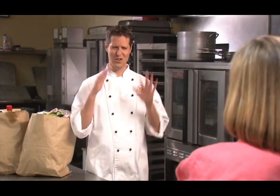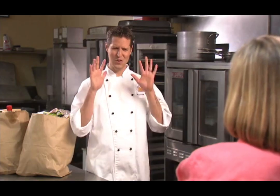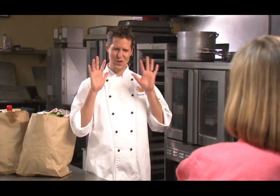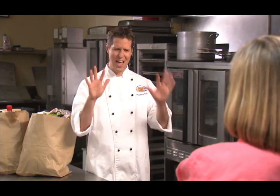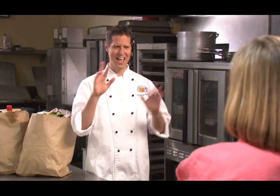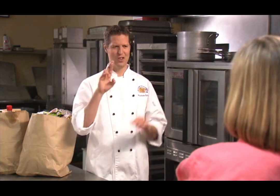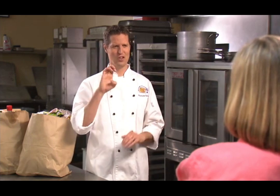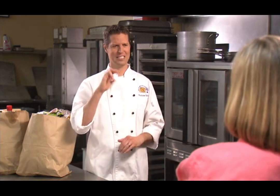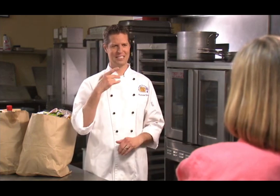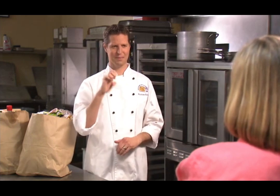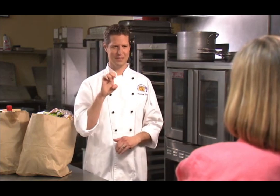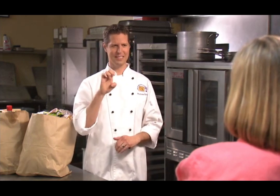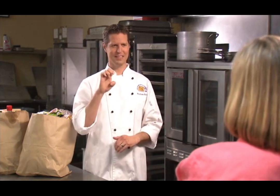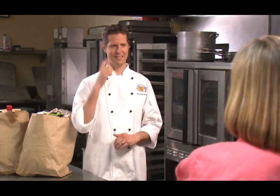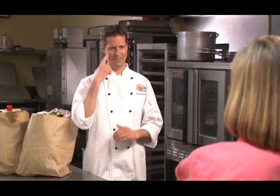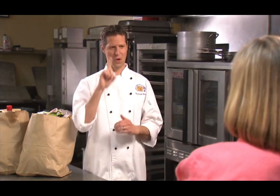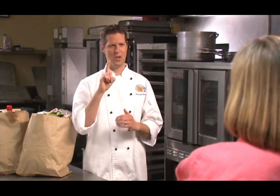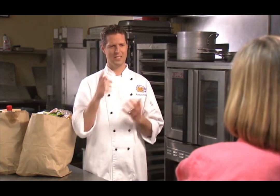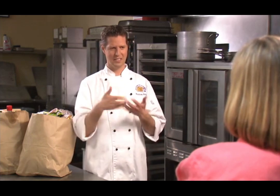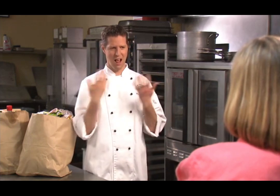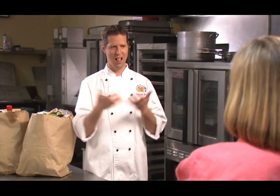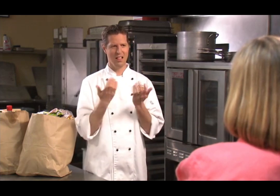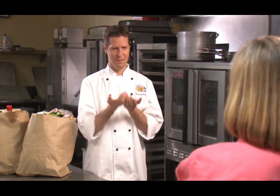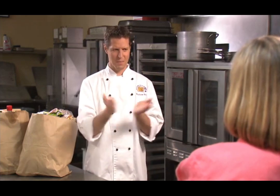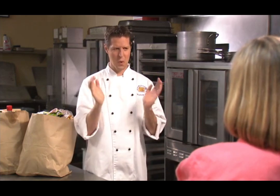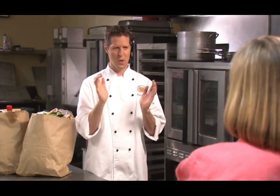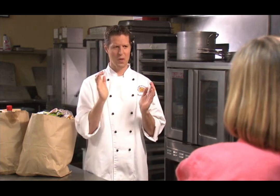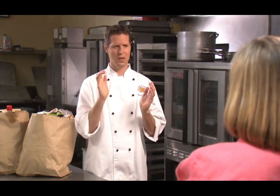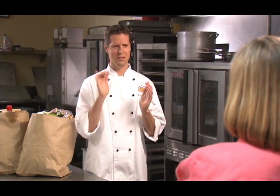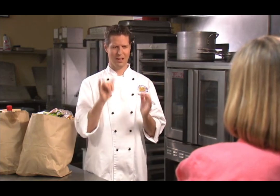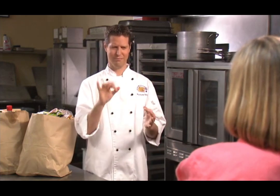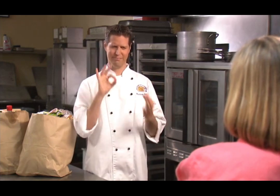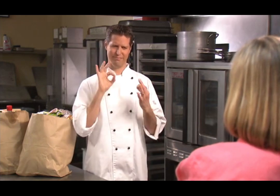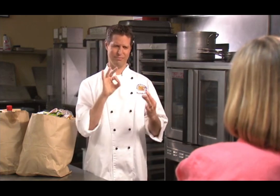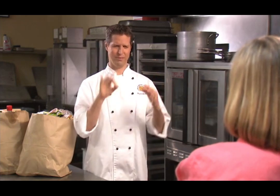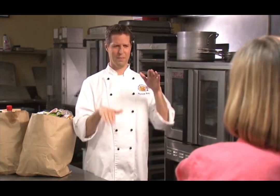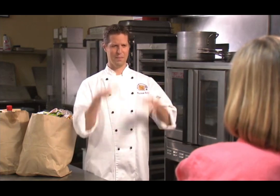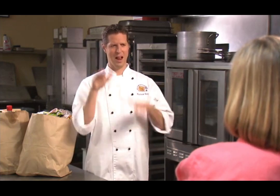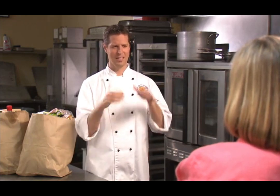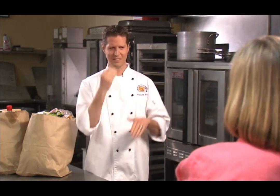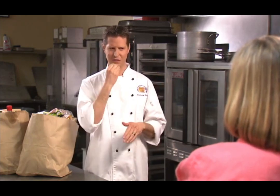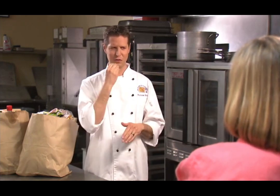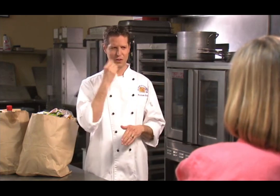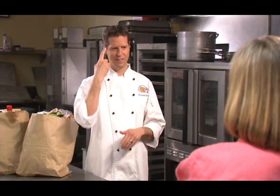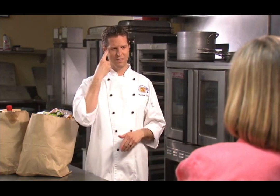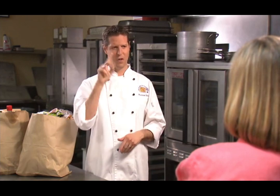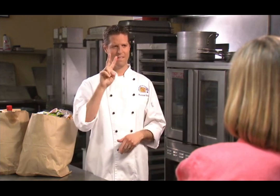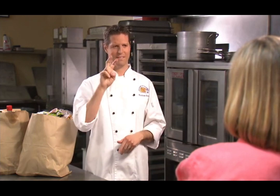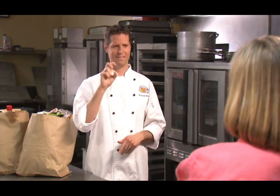I have a great recipe for a salad bowl that is a complete balanced vegan meal